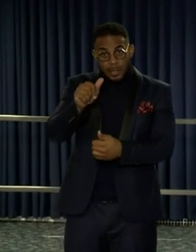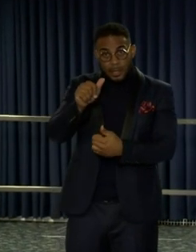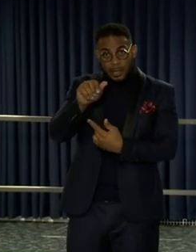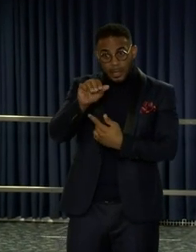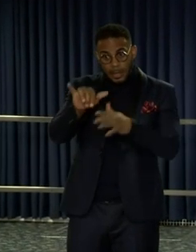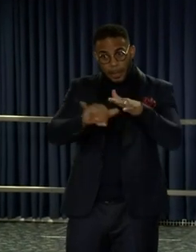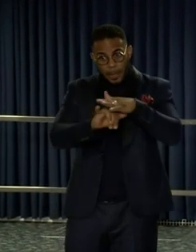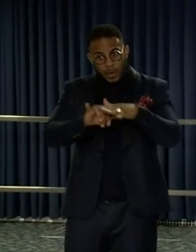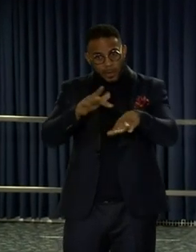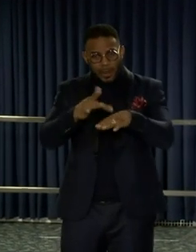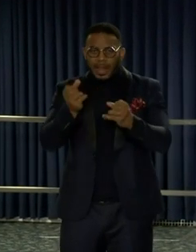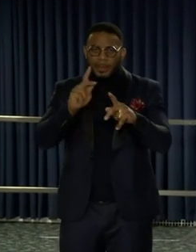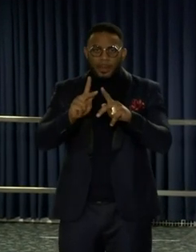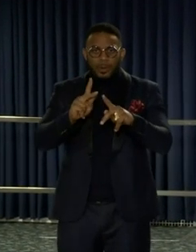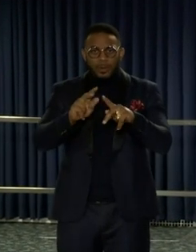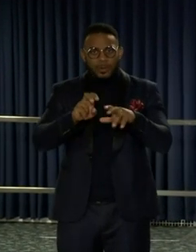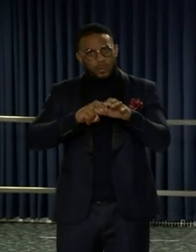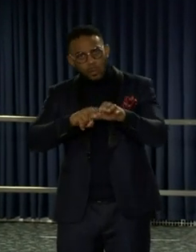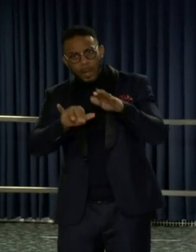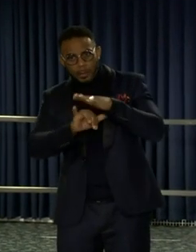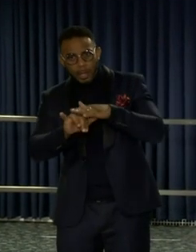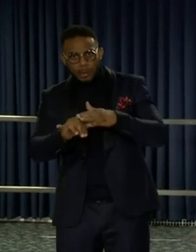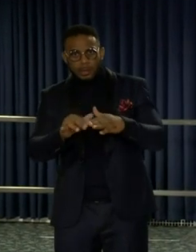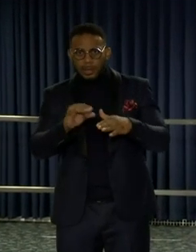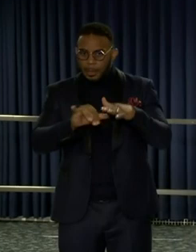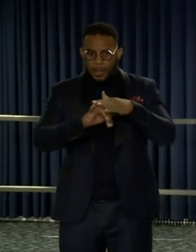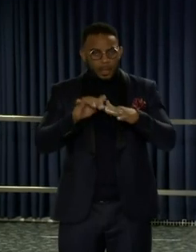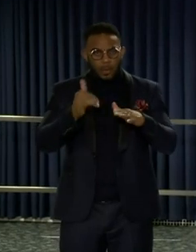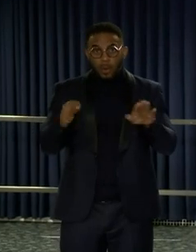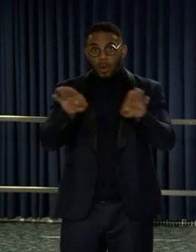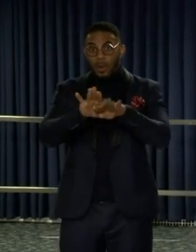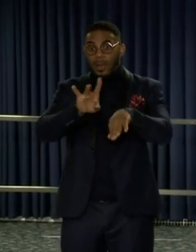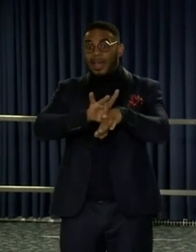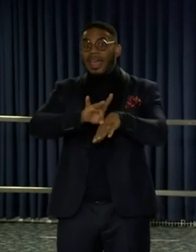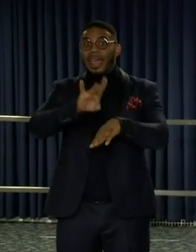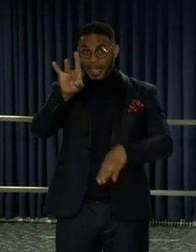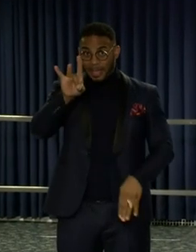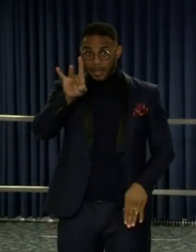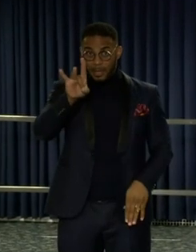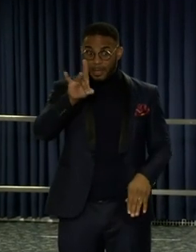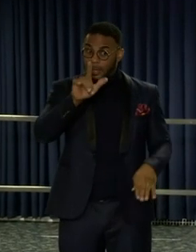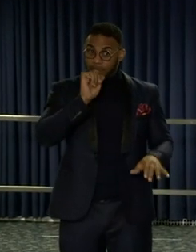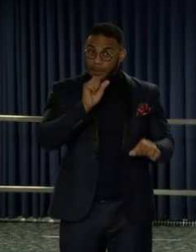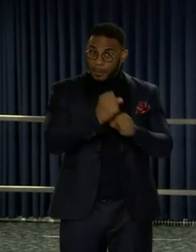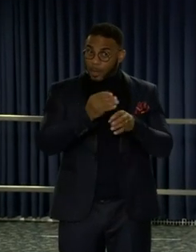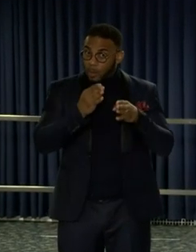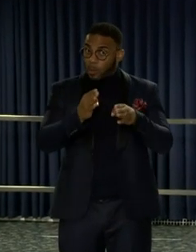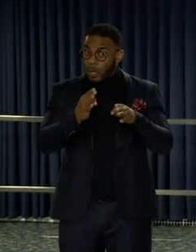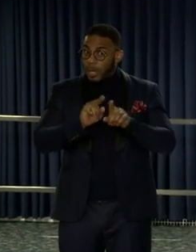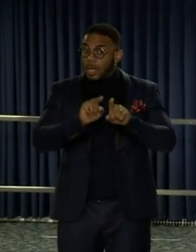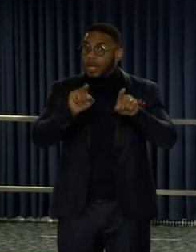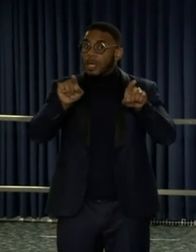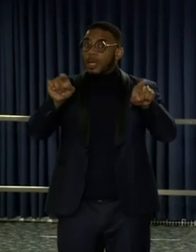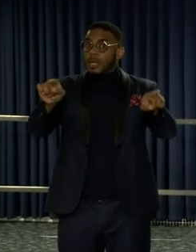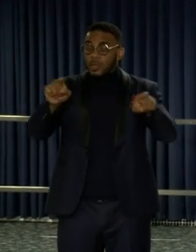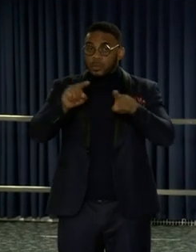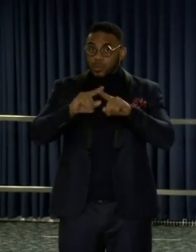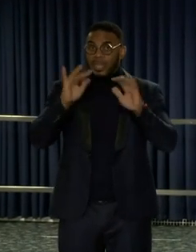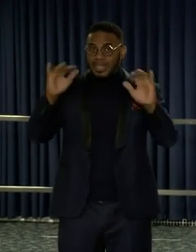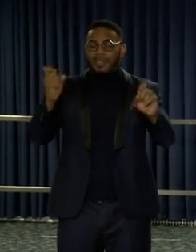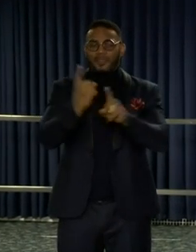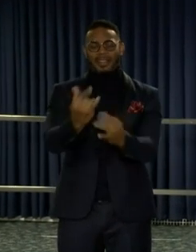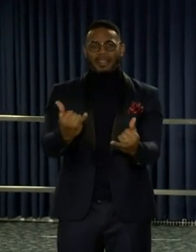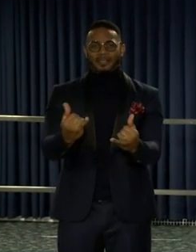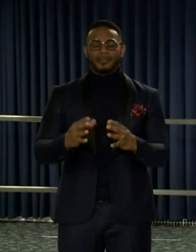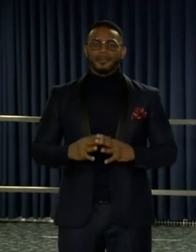be available. A lot of people go to Metro, and the Metro will close at 8 p.m. So they should be making their way to leave